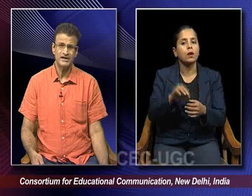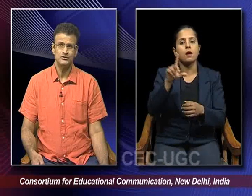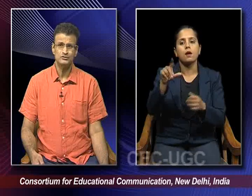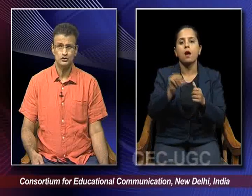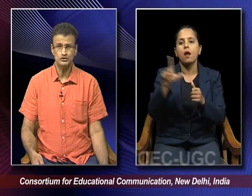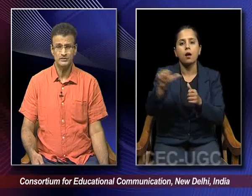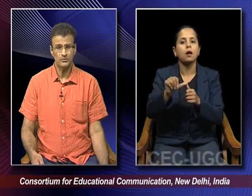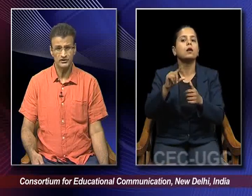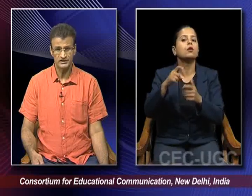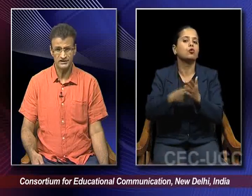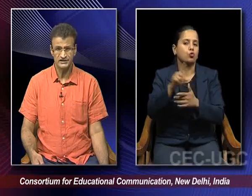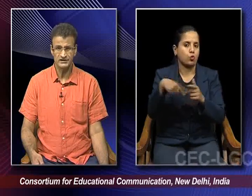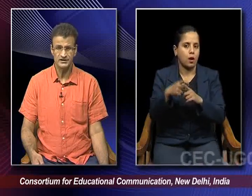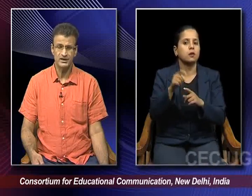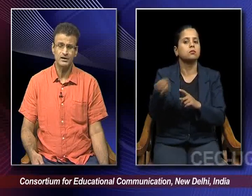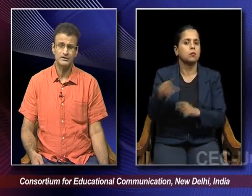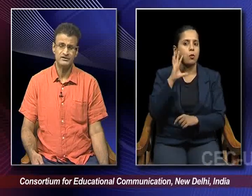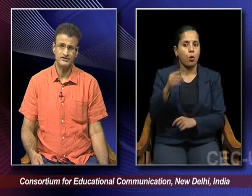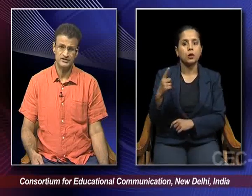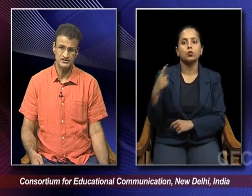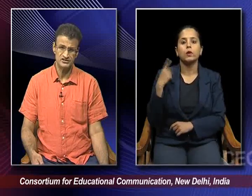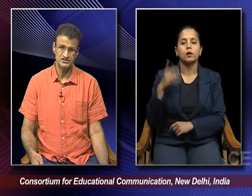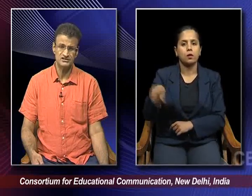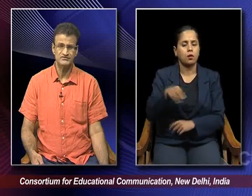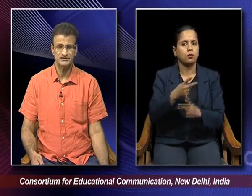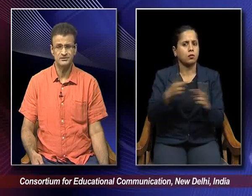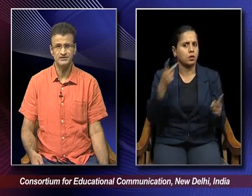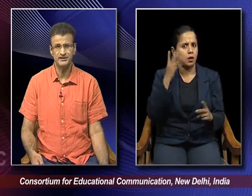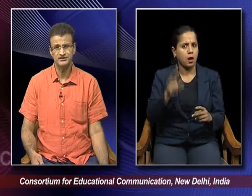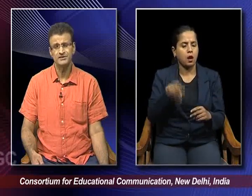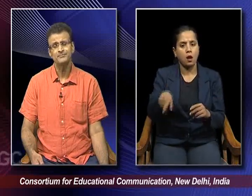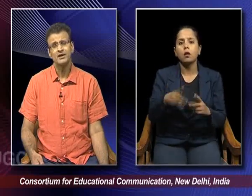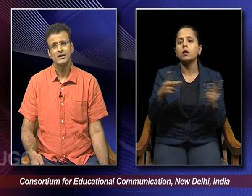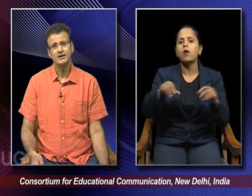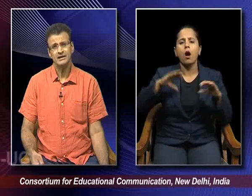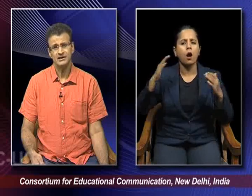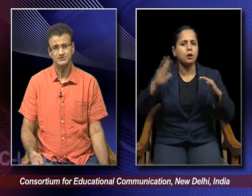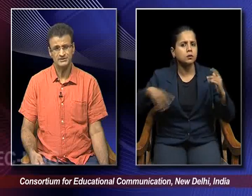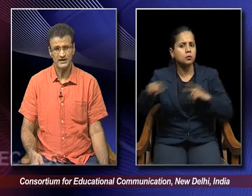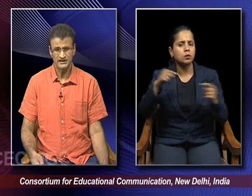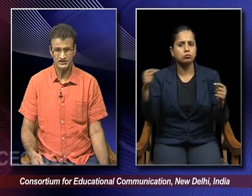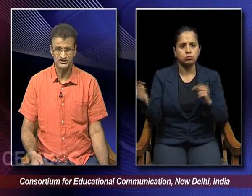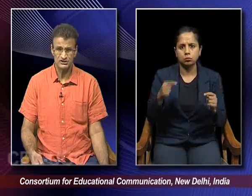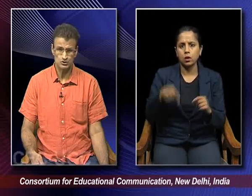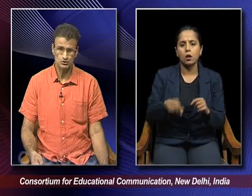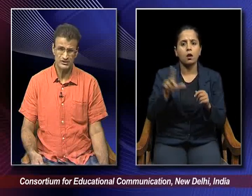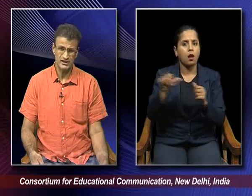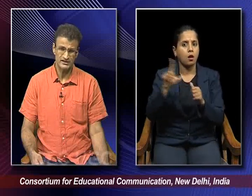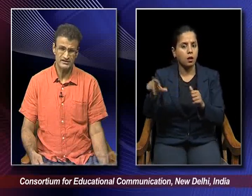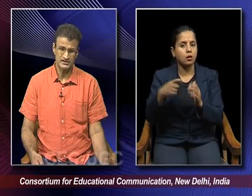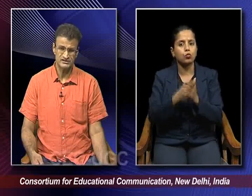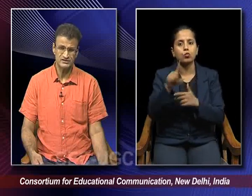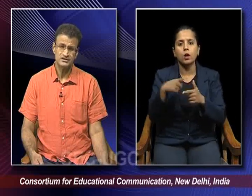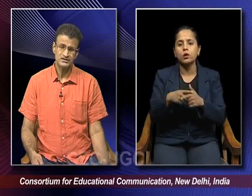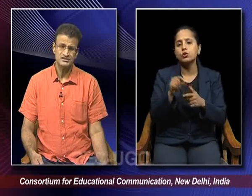Rai, who was also an important leader, and how in the various legislative assembly debates Lala Lajpat Rai raised the issues